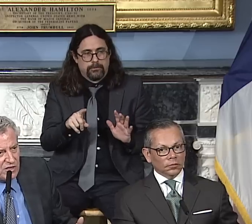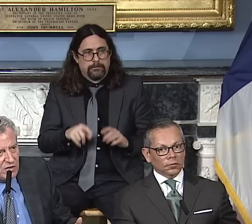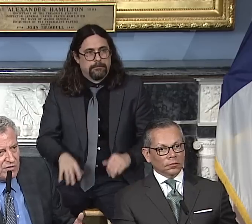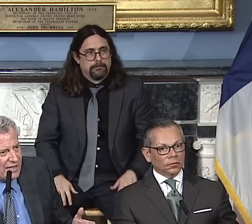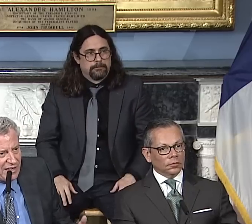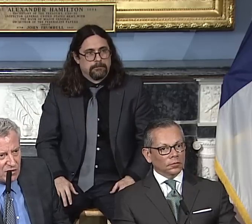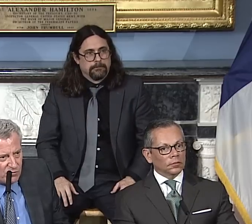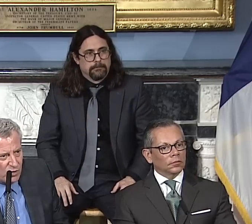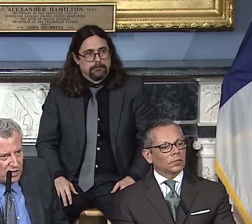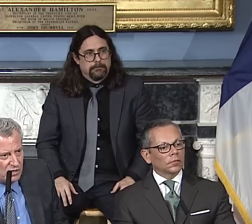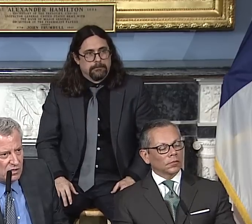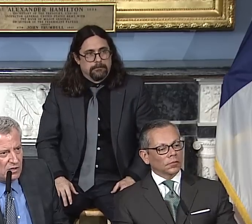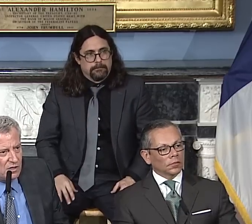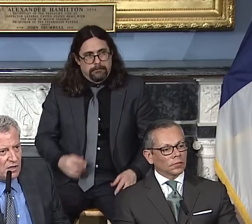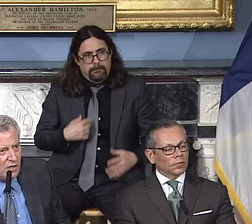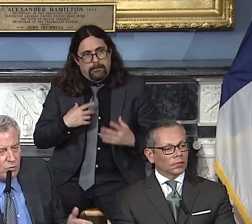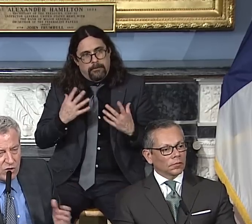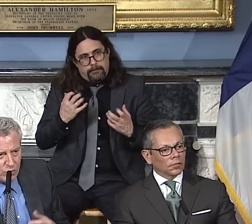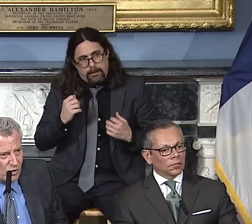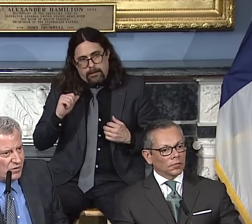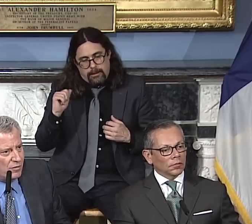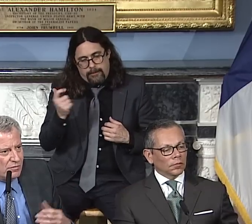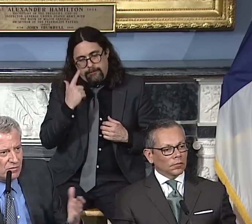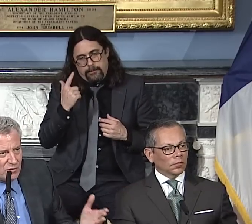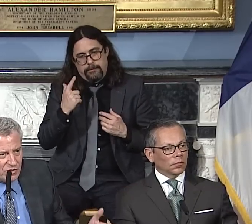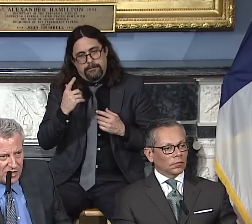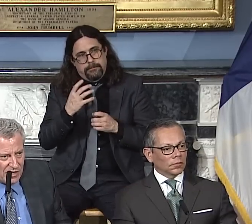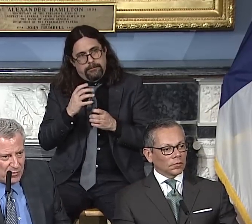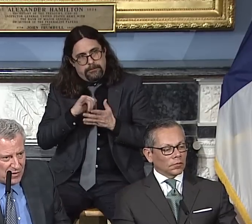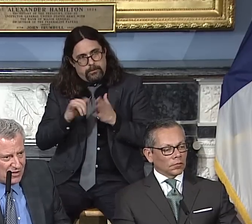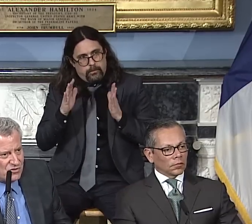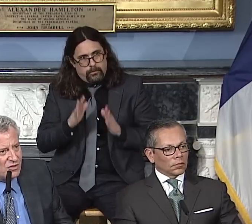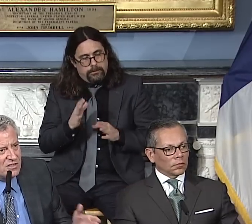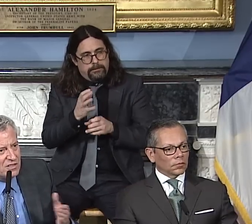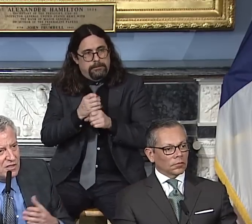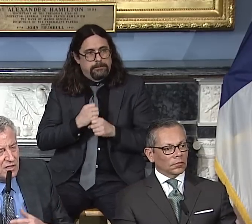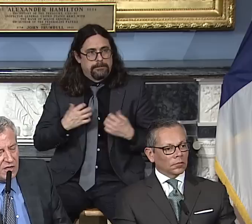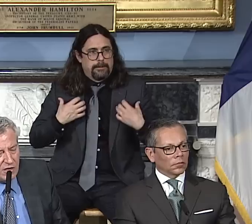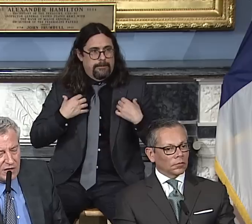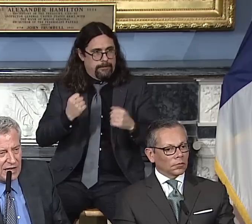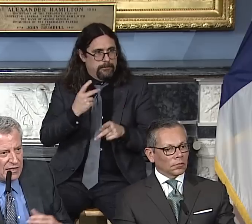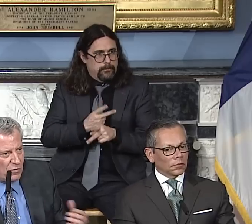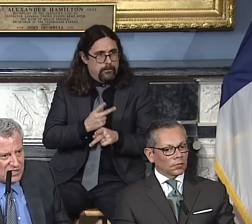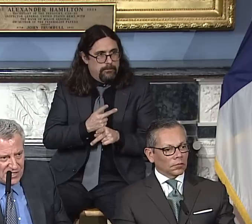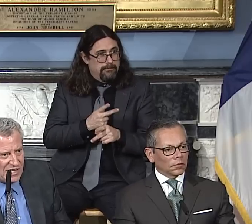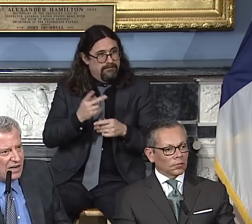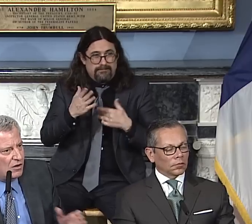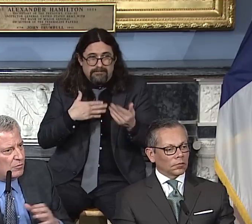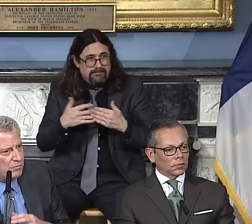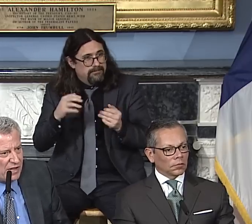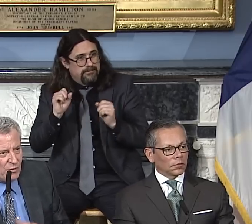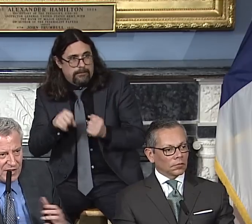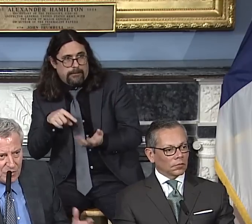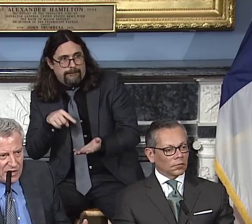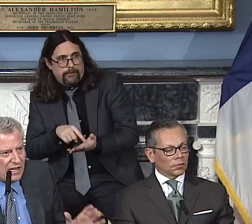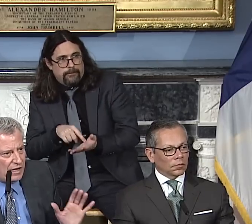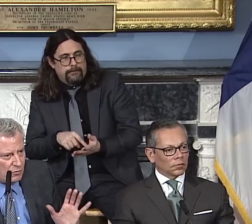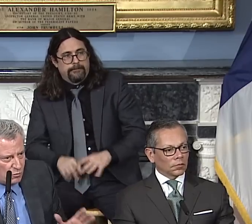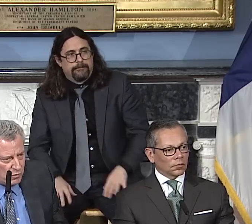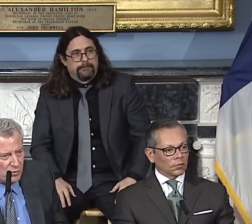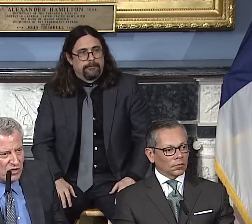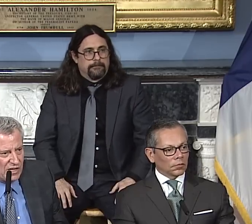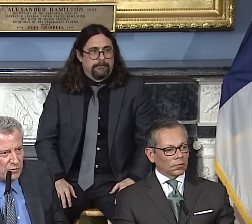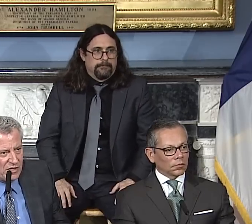have health care. If they cannot afford it, we're going to work with them. We're either going to help them get insurance, get an NYC care, pay what they can